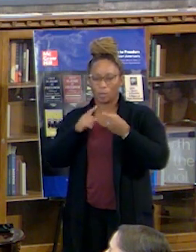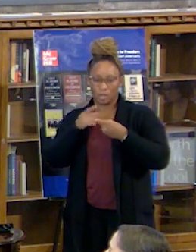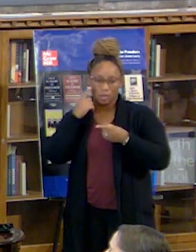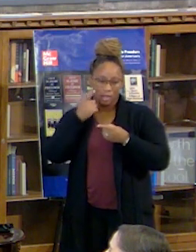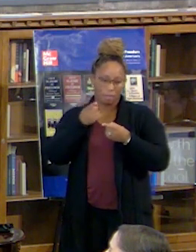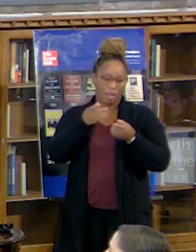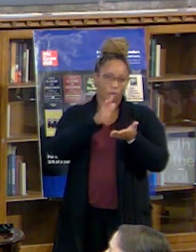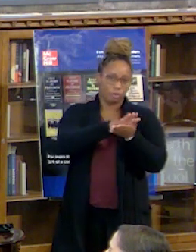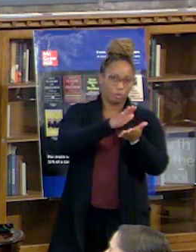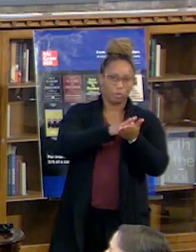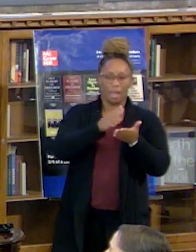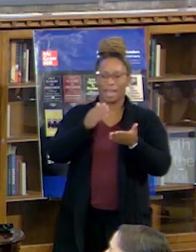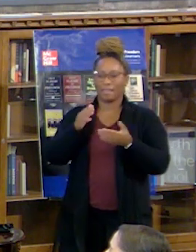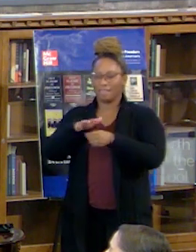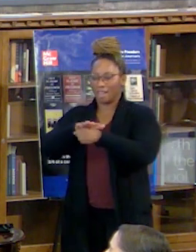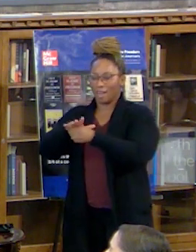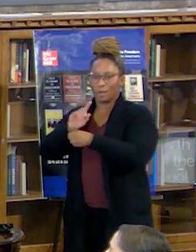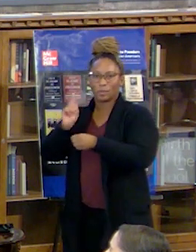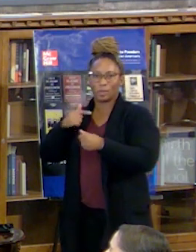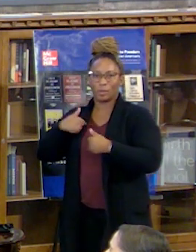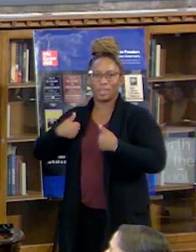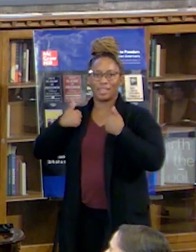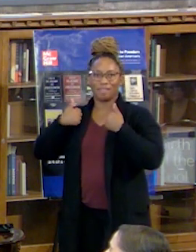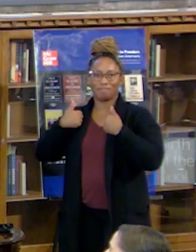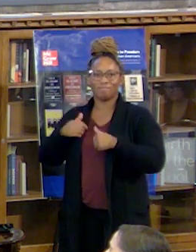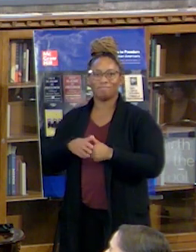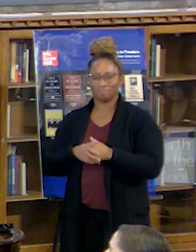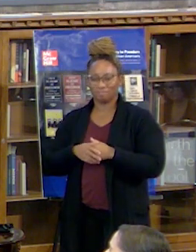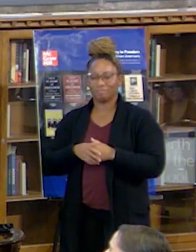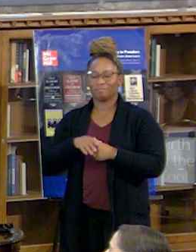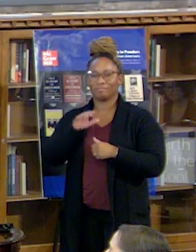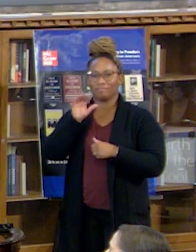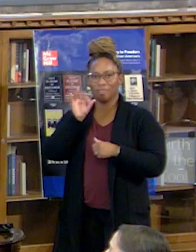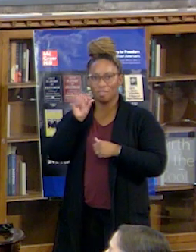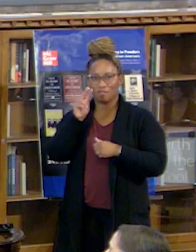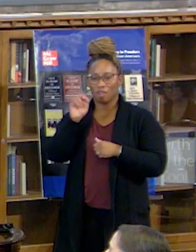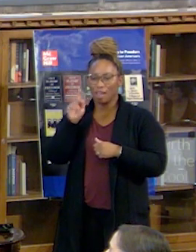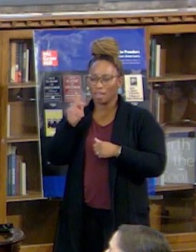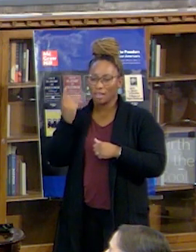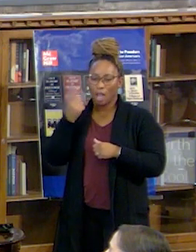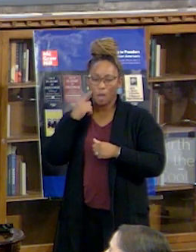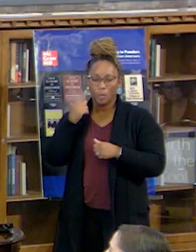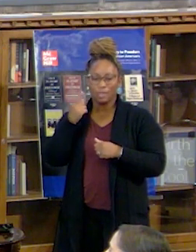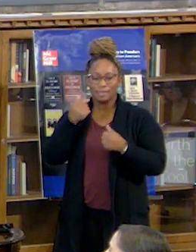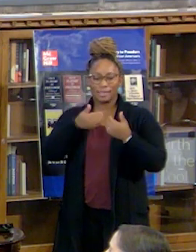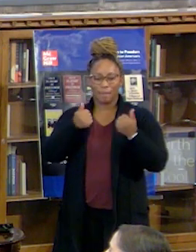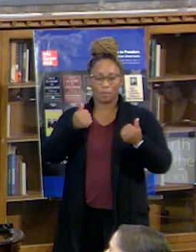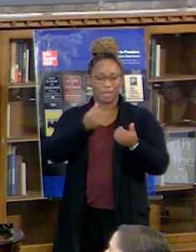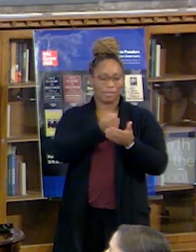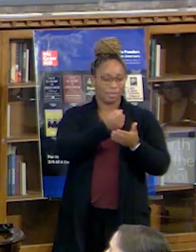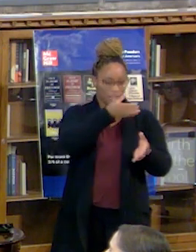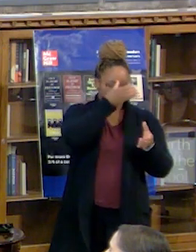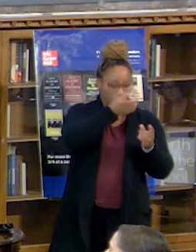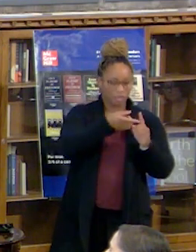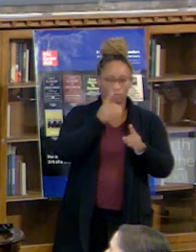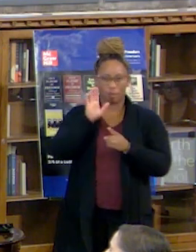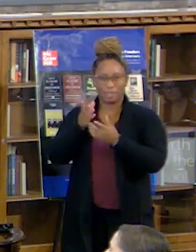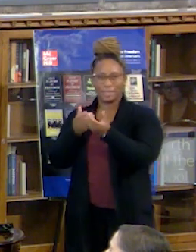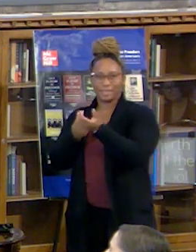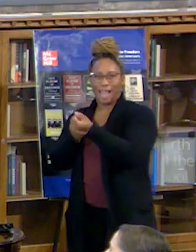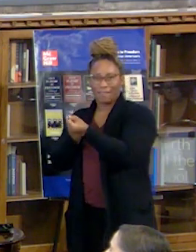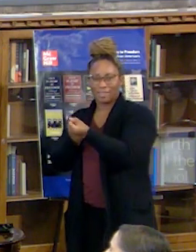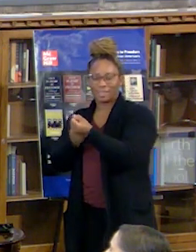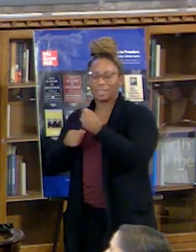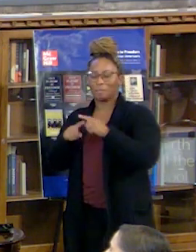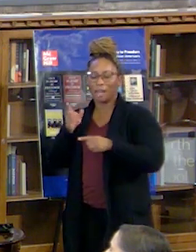schools and the neighborhoods where we live Franklin always took great care to separate his scholarship from his advocacy but